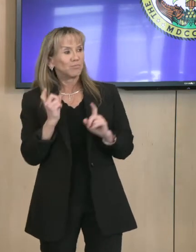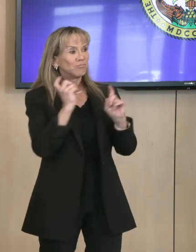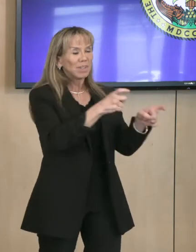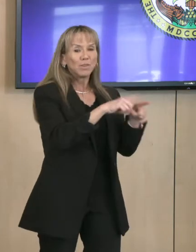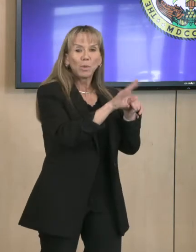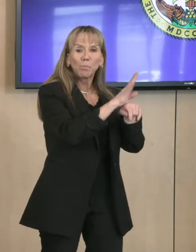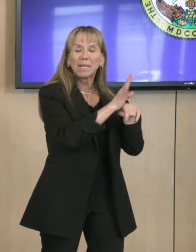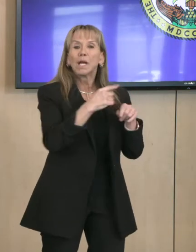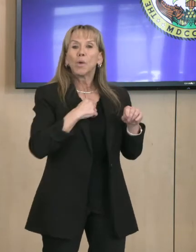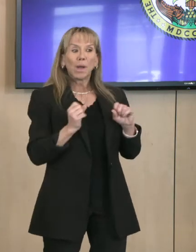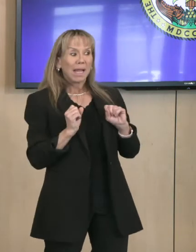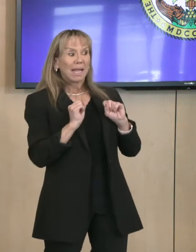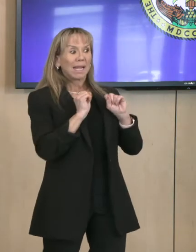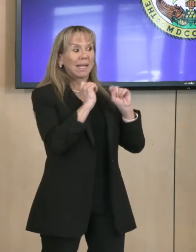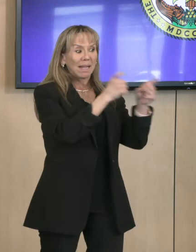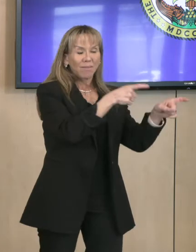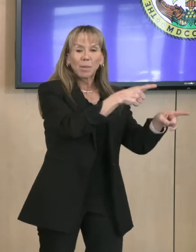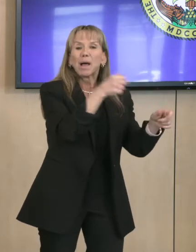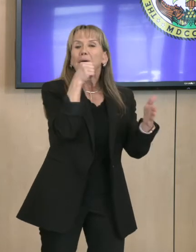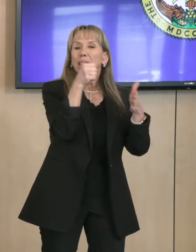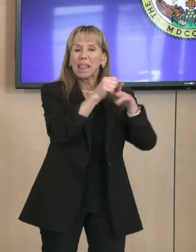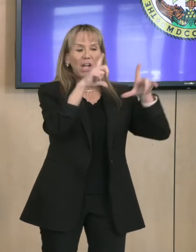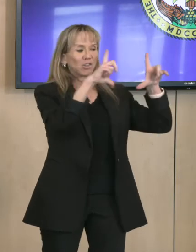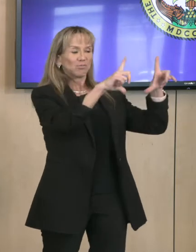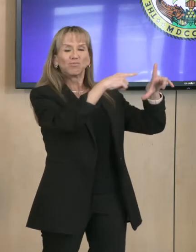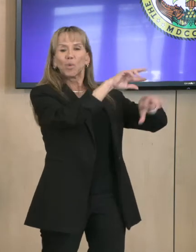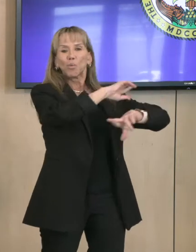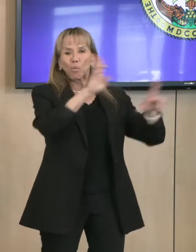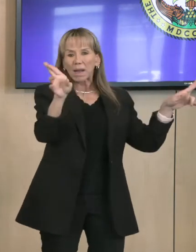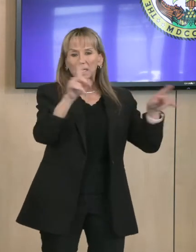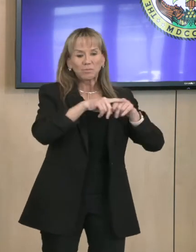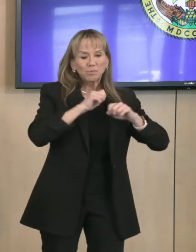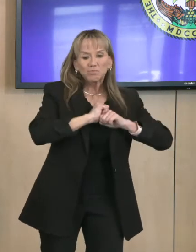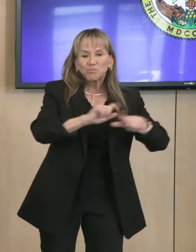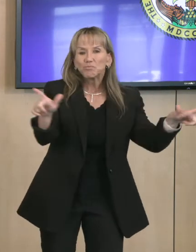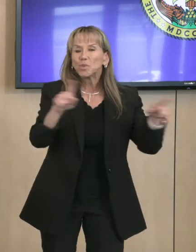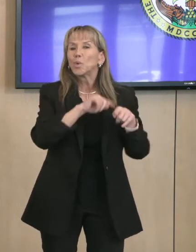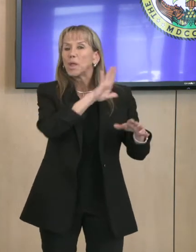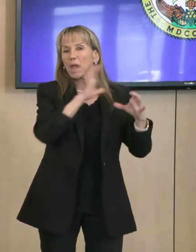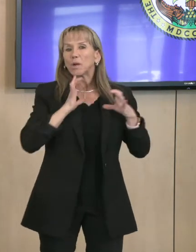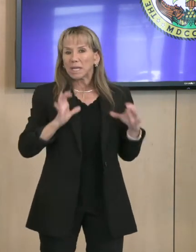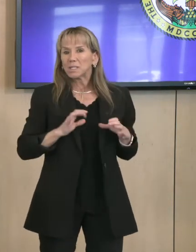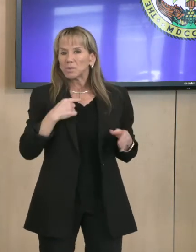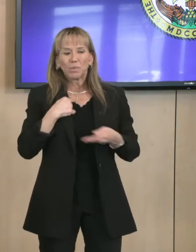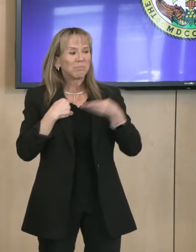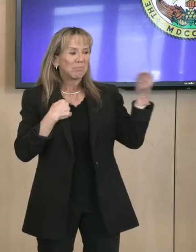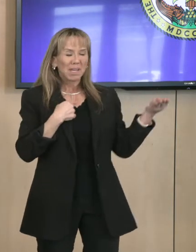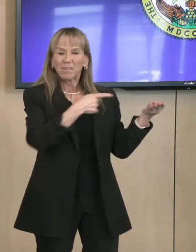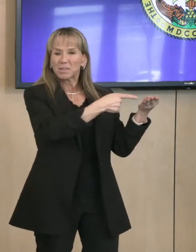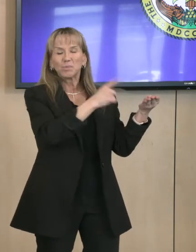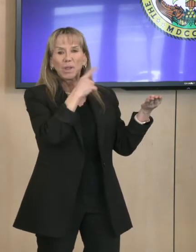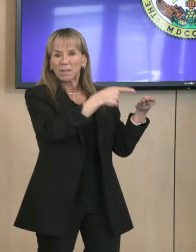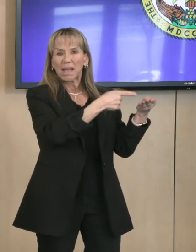templated letter that allows them to, in fact, notify their customers and to notify their clients